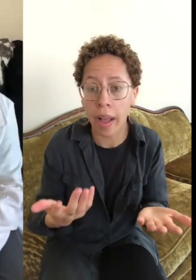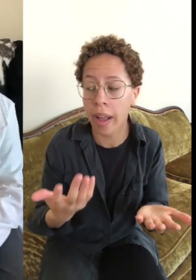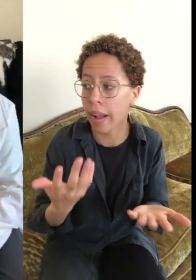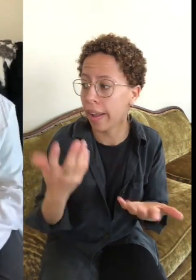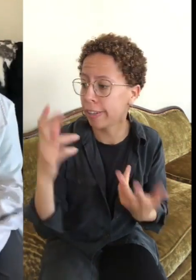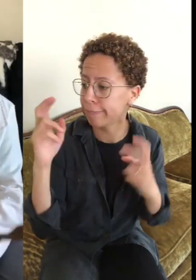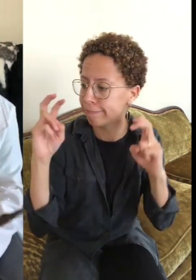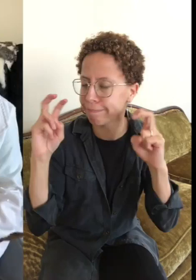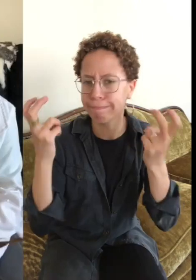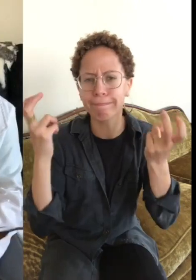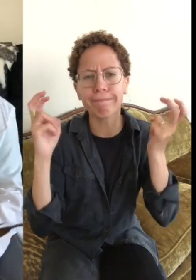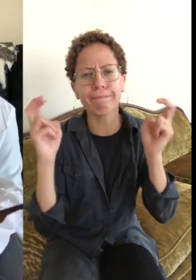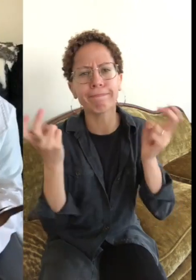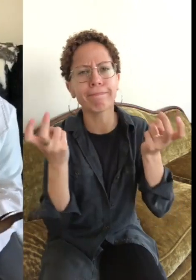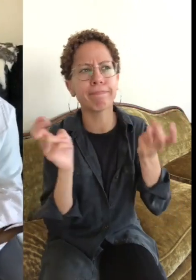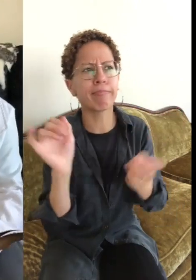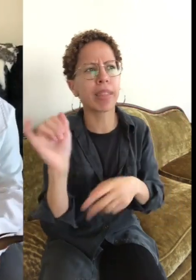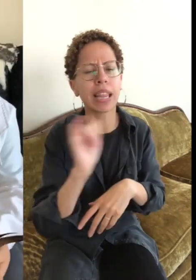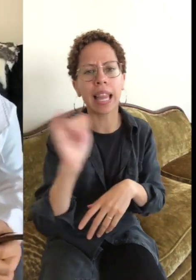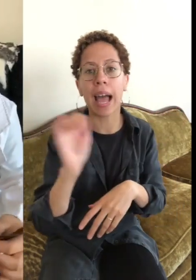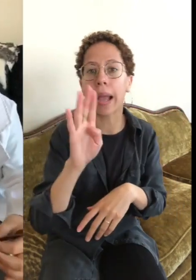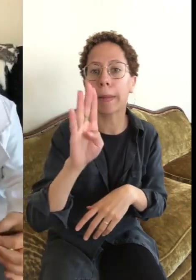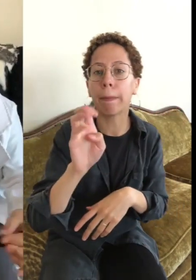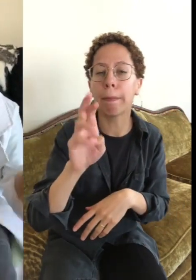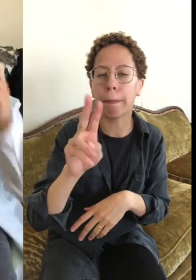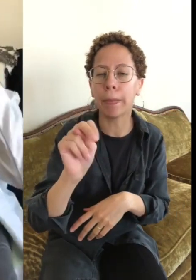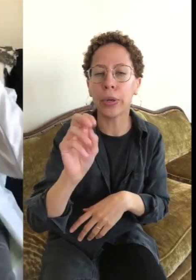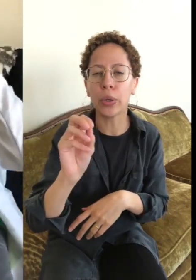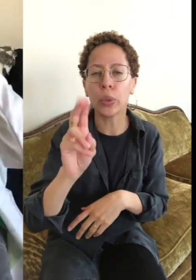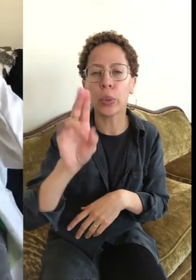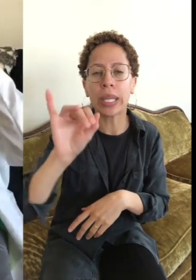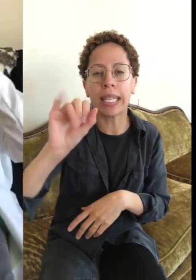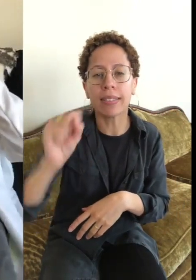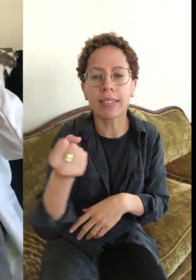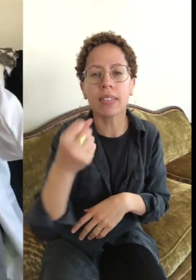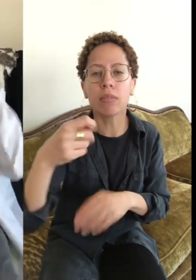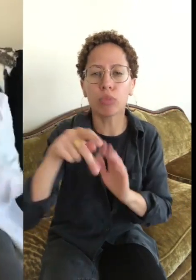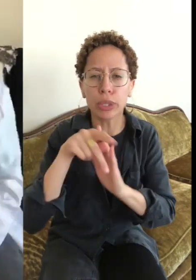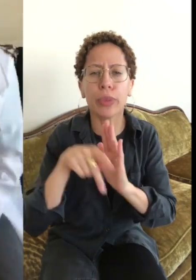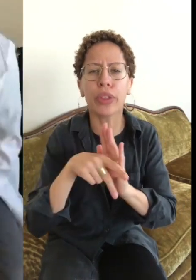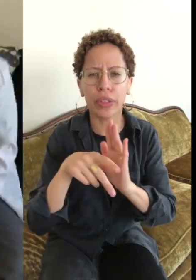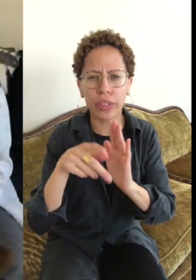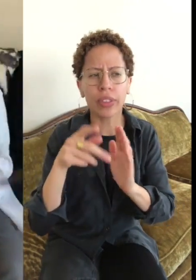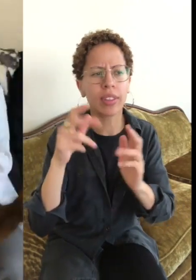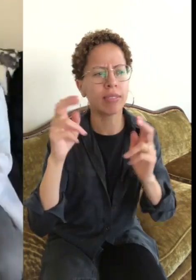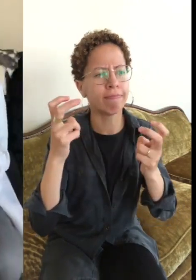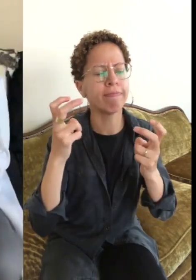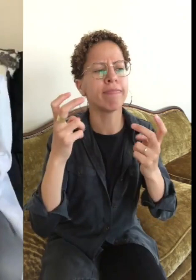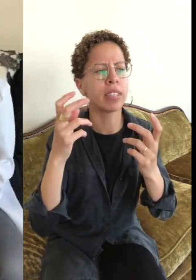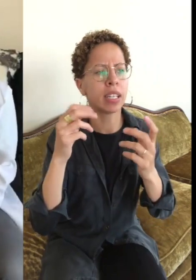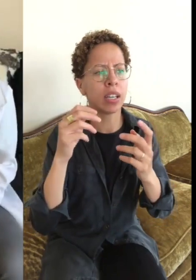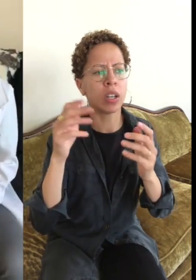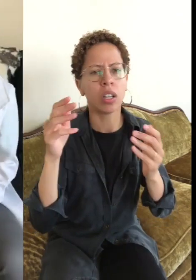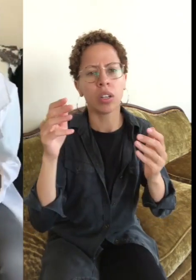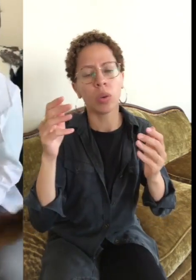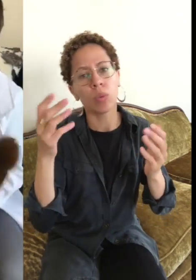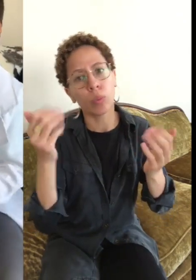it's kind of like Bernoulli's principle, but except not with planes, with birds. Oh, how so?